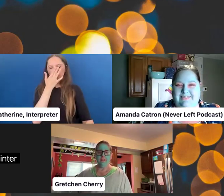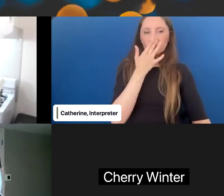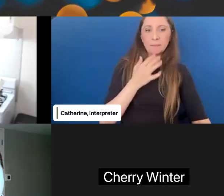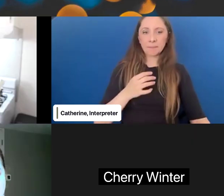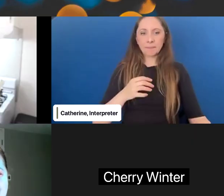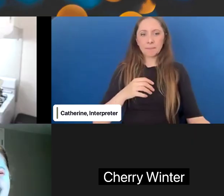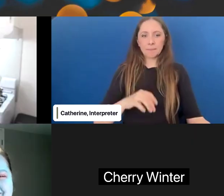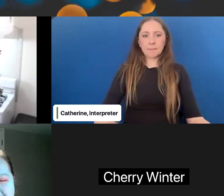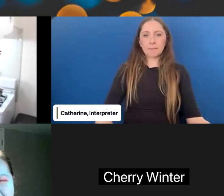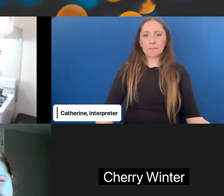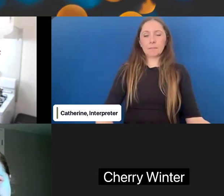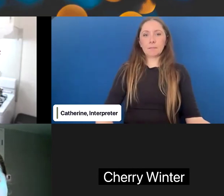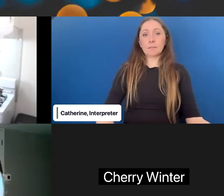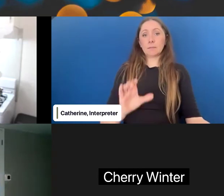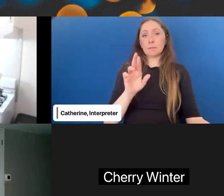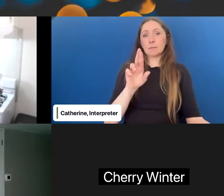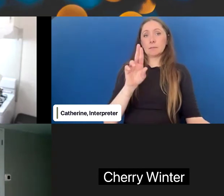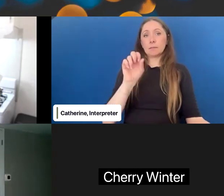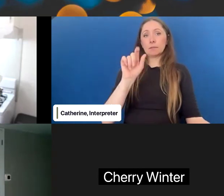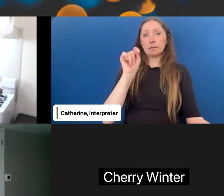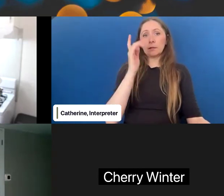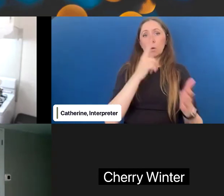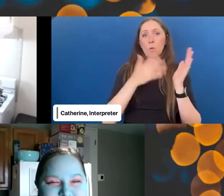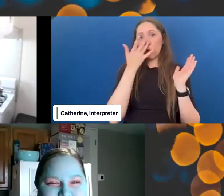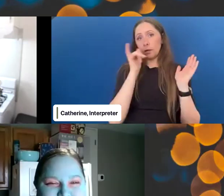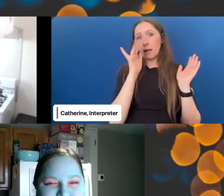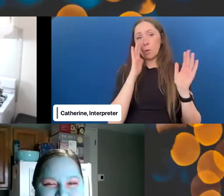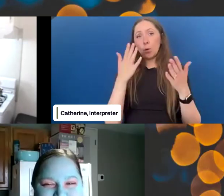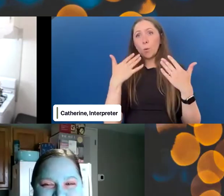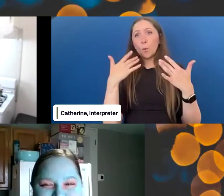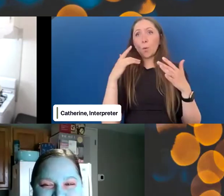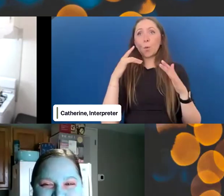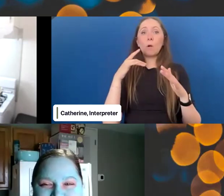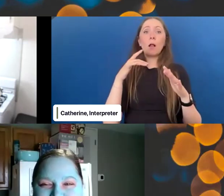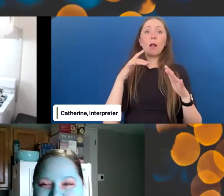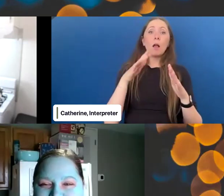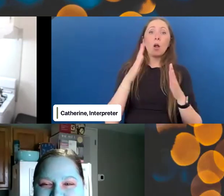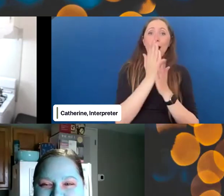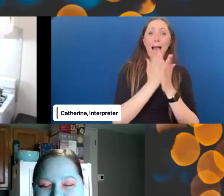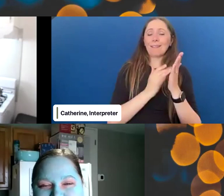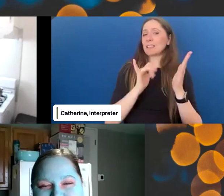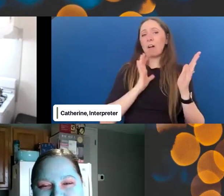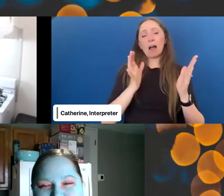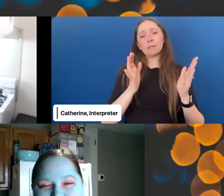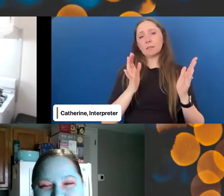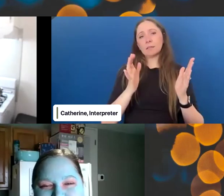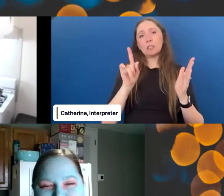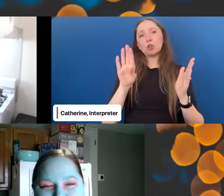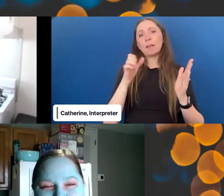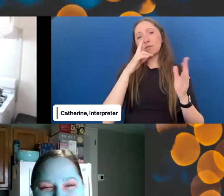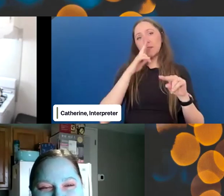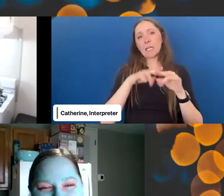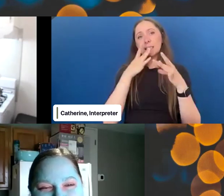the crust, whatever it'll look like, and it'll cool down, it'll crumble, it'll crack, but that's all part of it. It's supposed to be fun, delicious